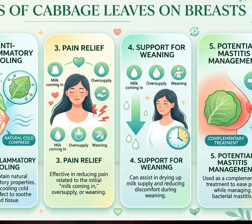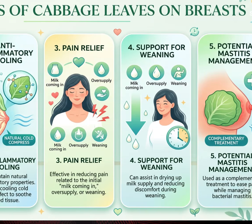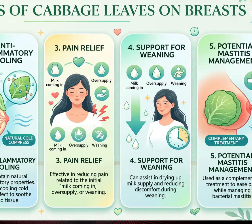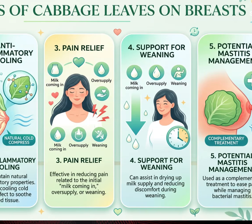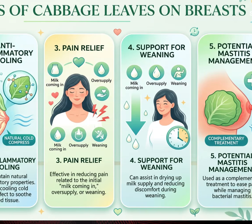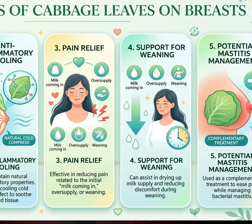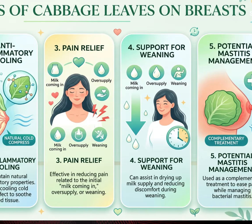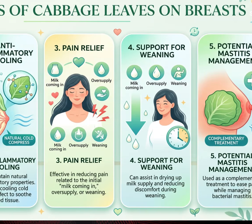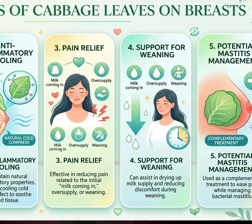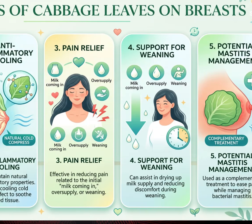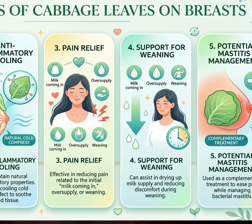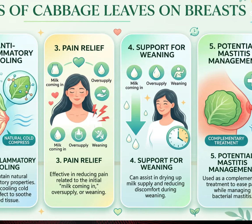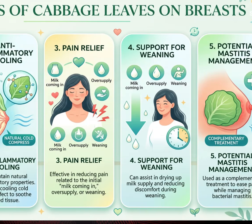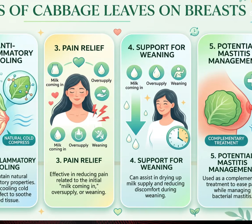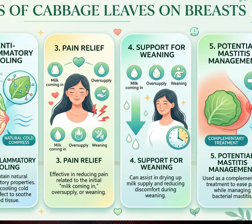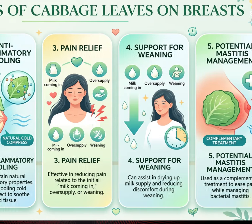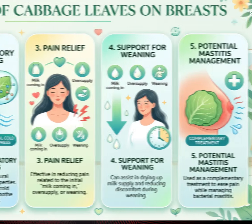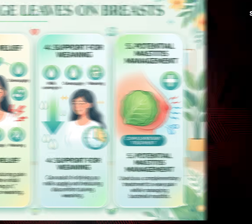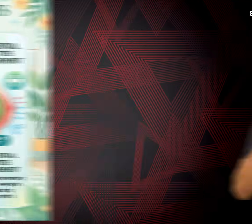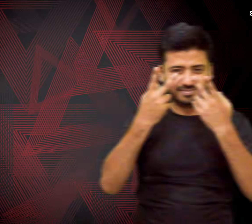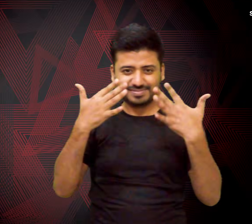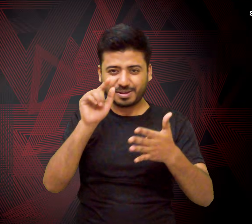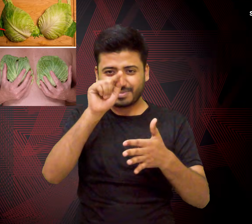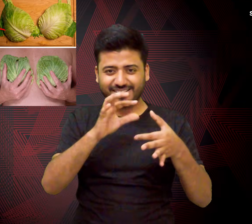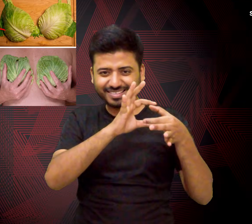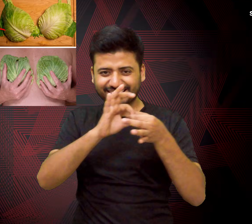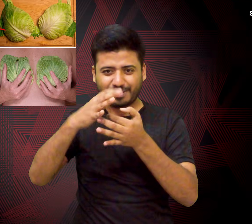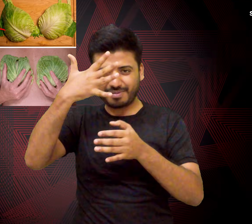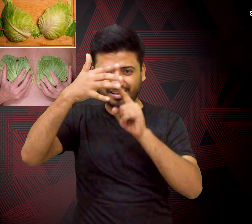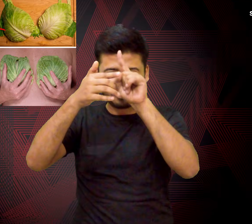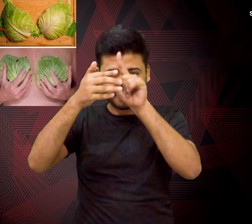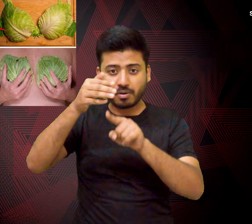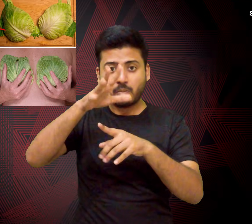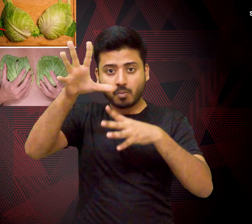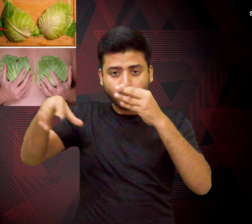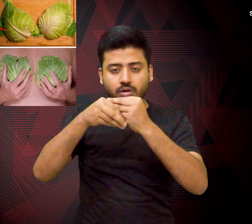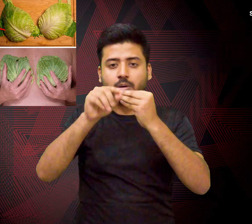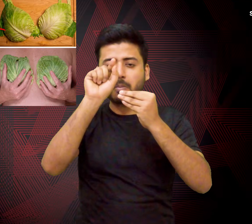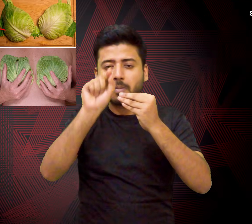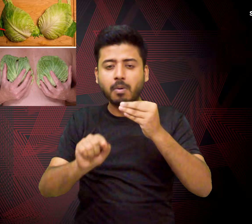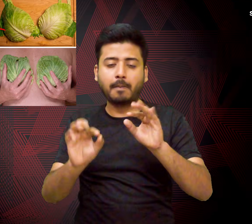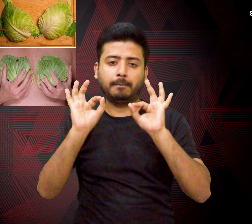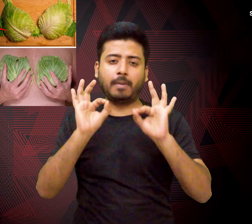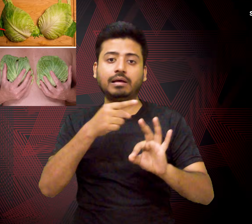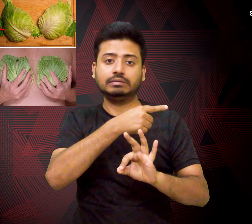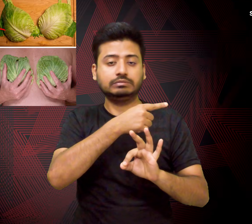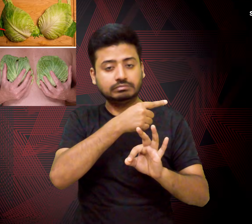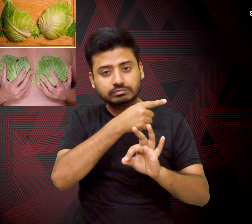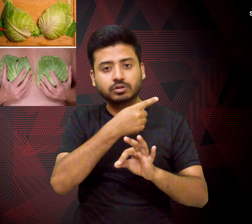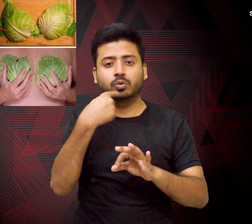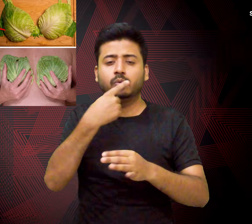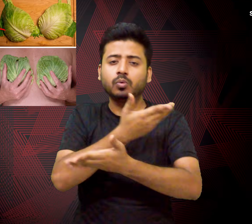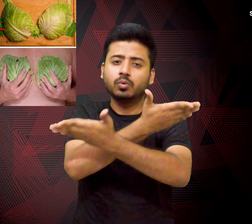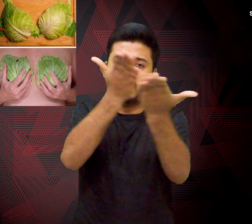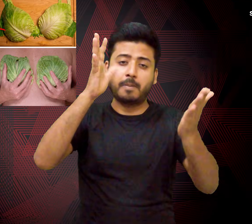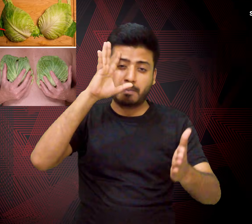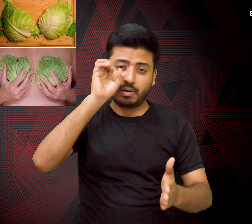and inflammation associated with breast engorgement, particularly in the first few days after birth or during weaning. Top